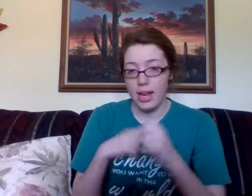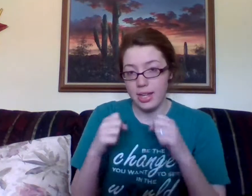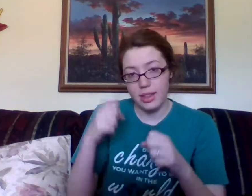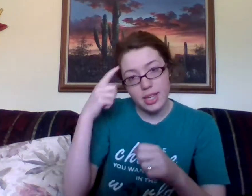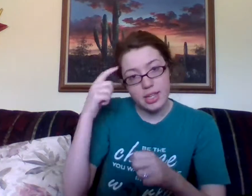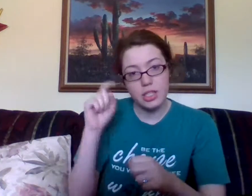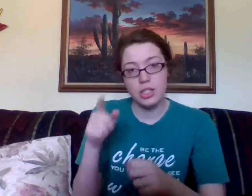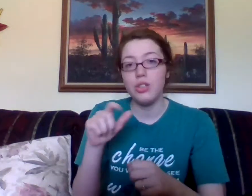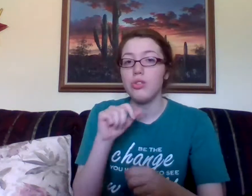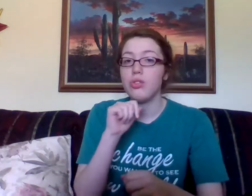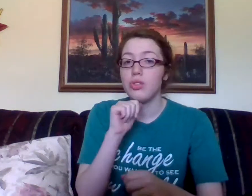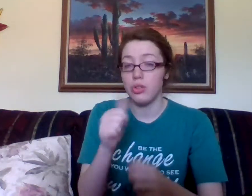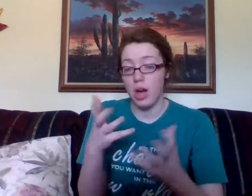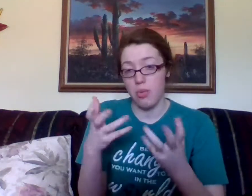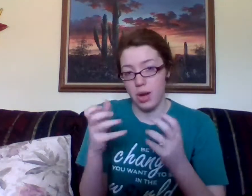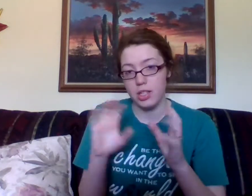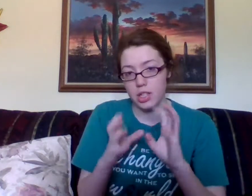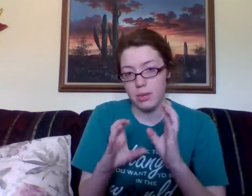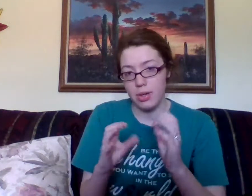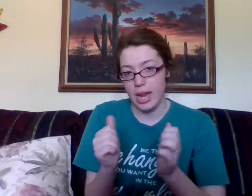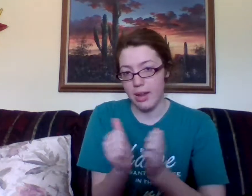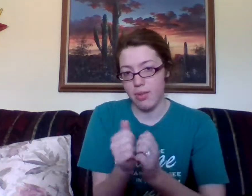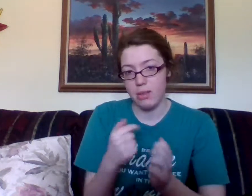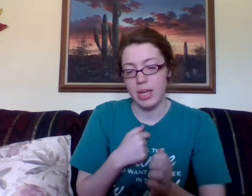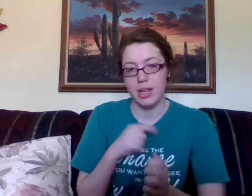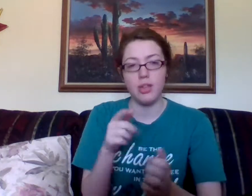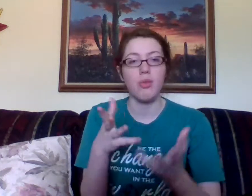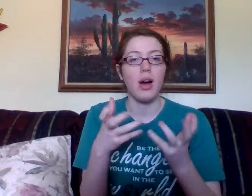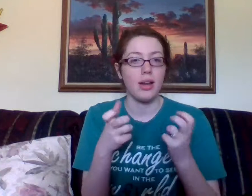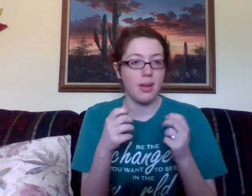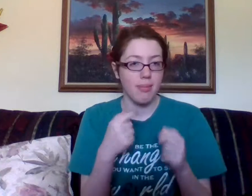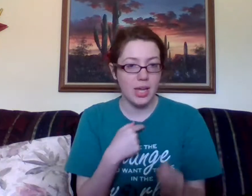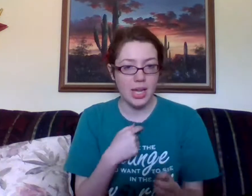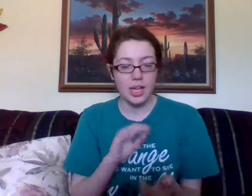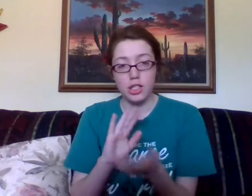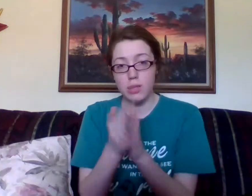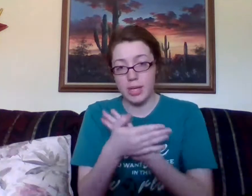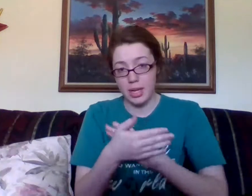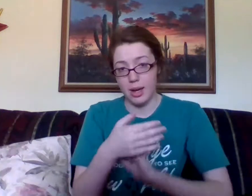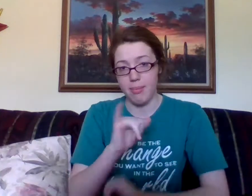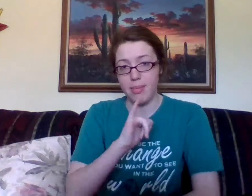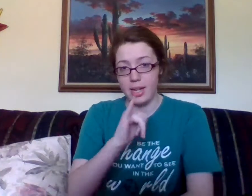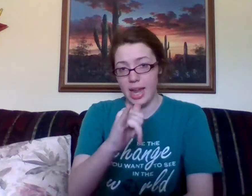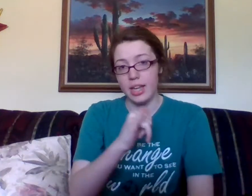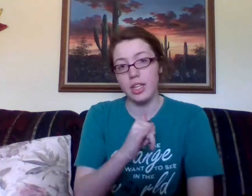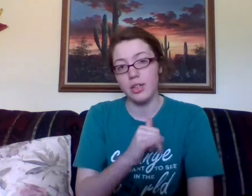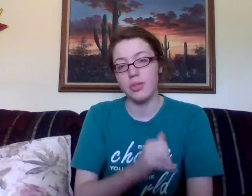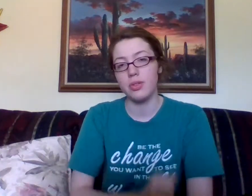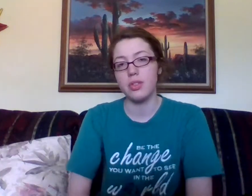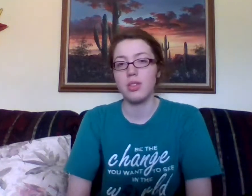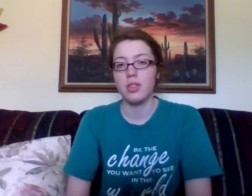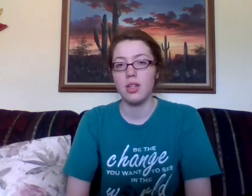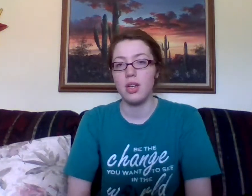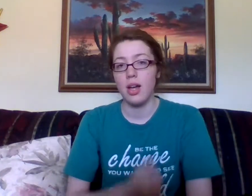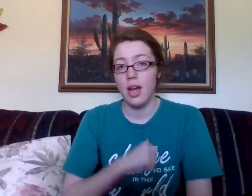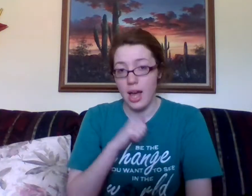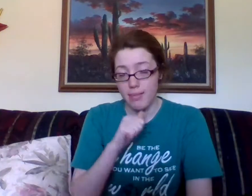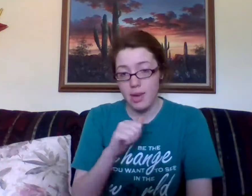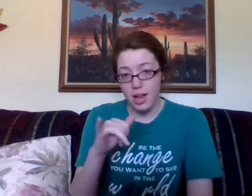can think is you do not want to communicate with me. You want me to become like you. I'm not